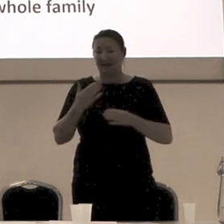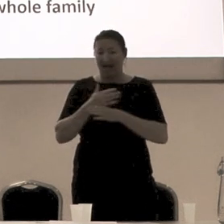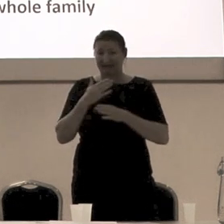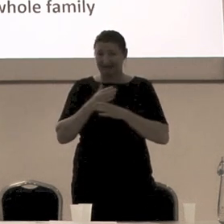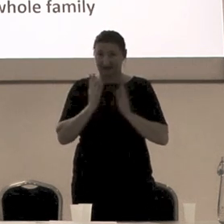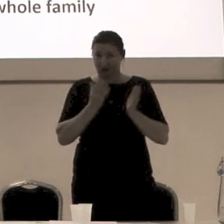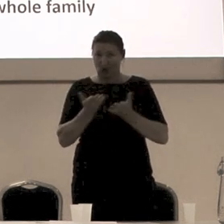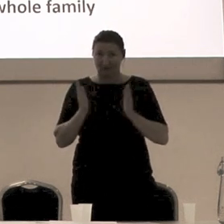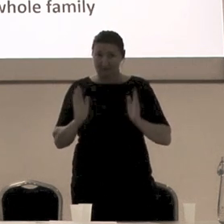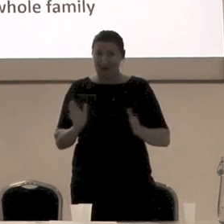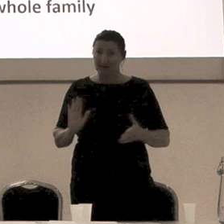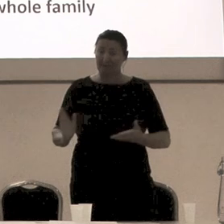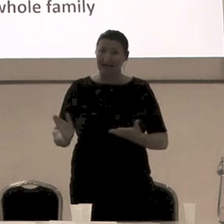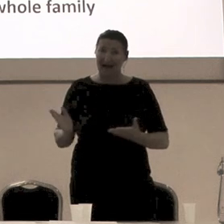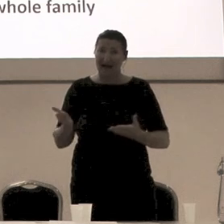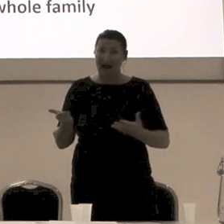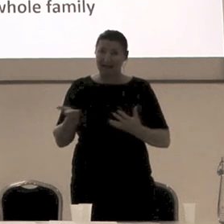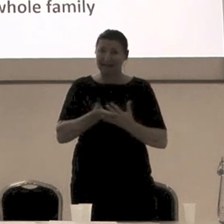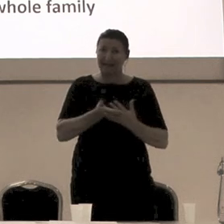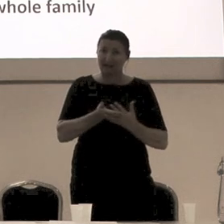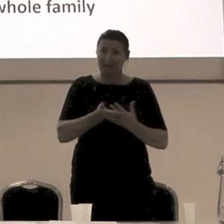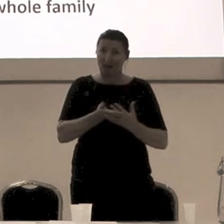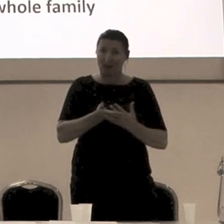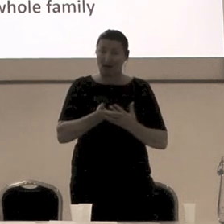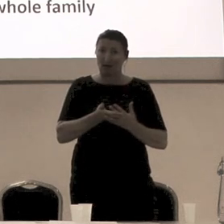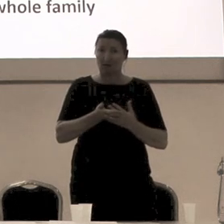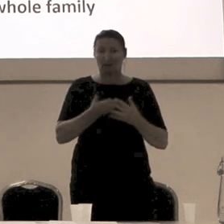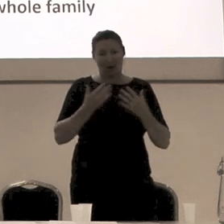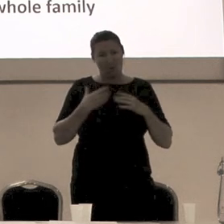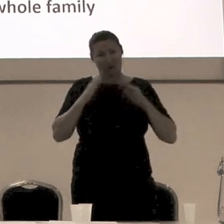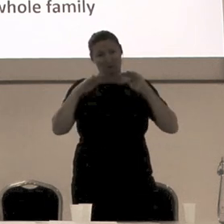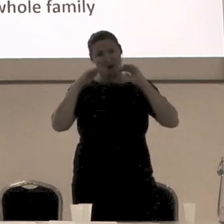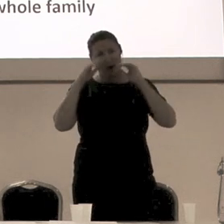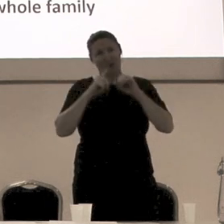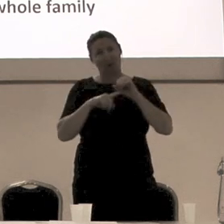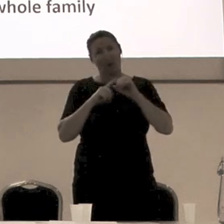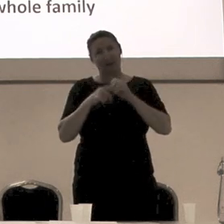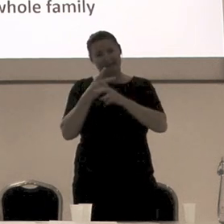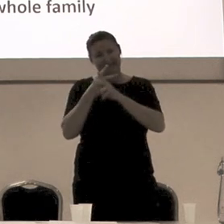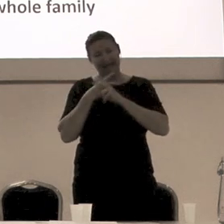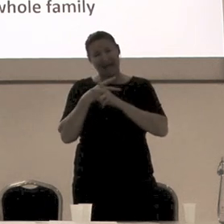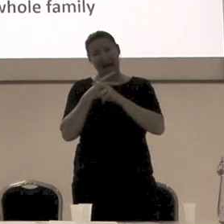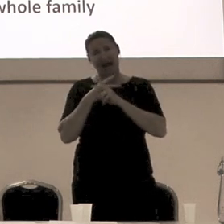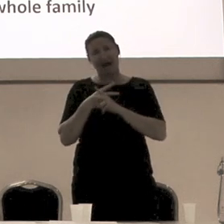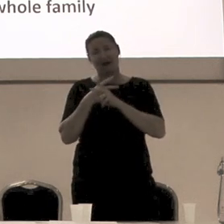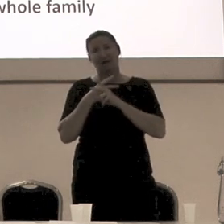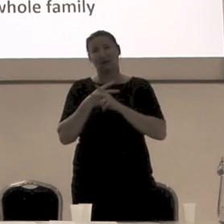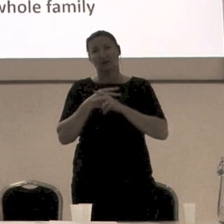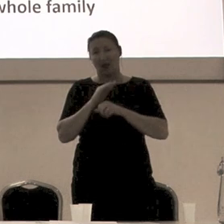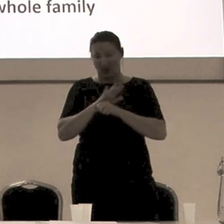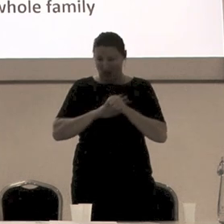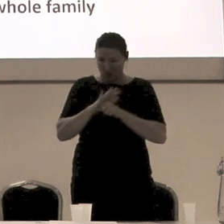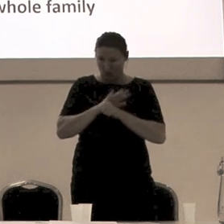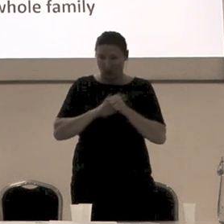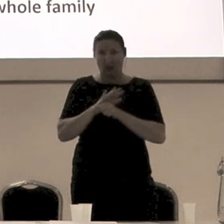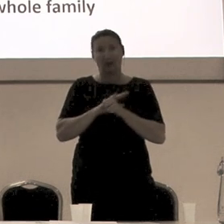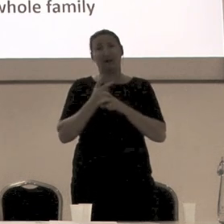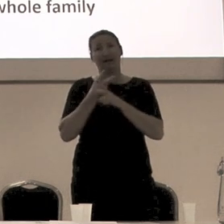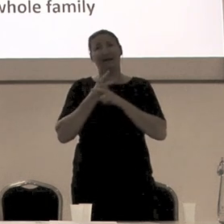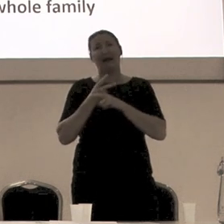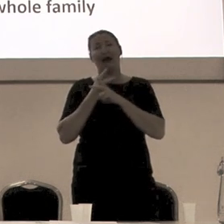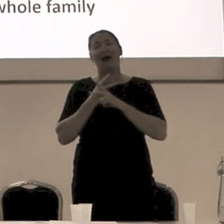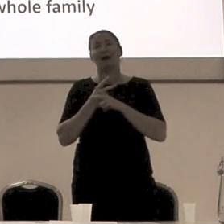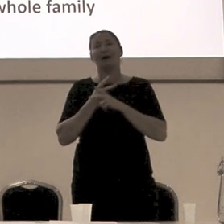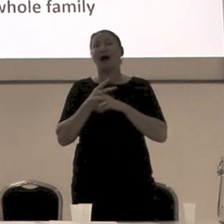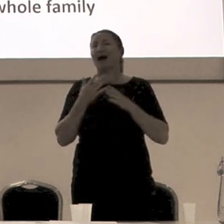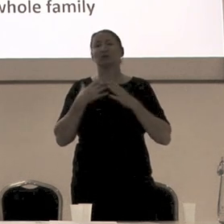be accessible, to receive high quality care locally and quickly, to be free from